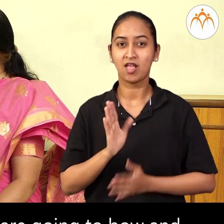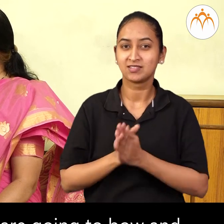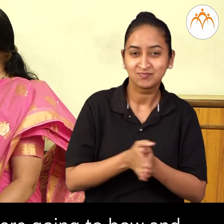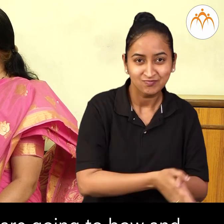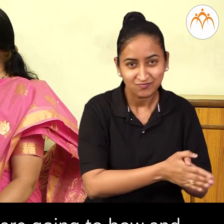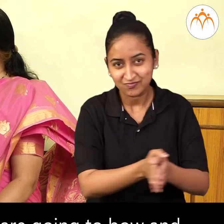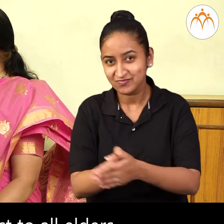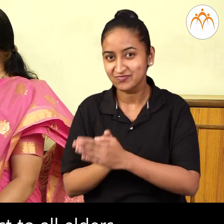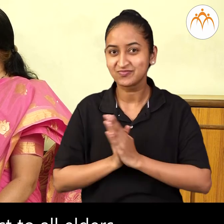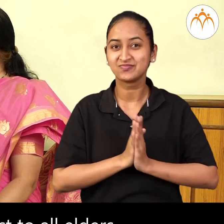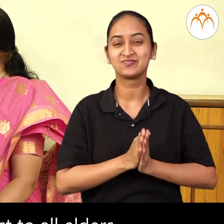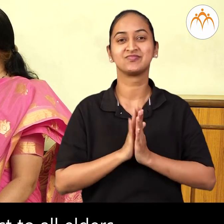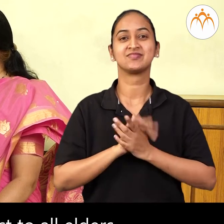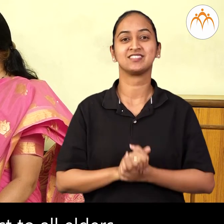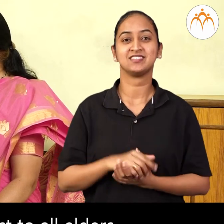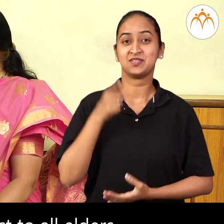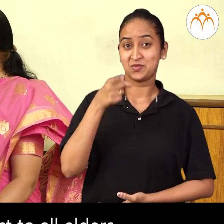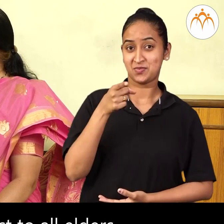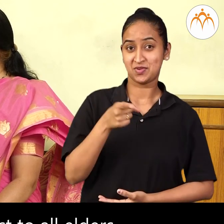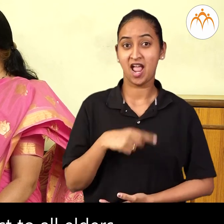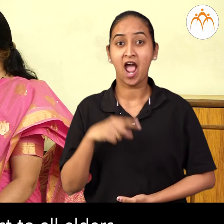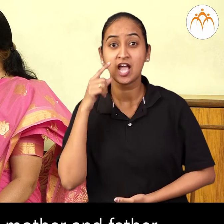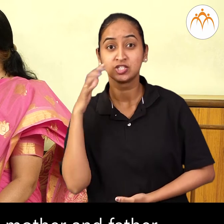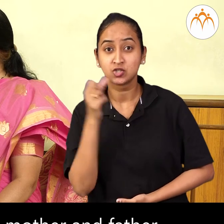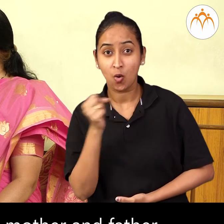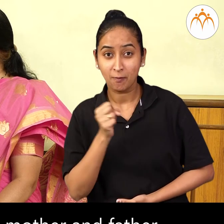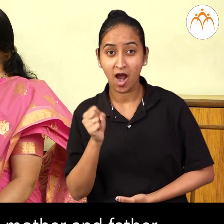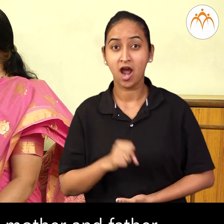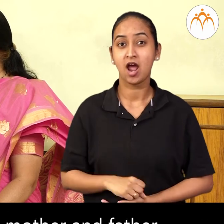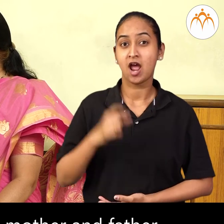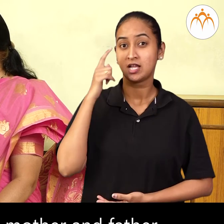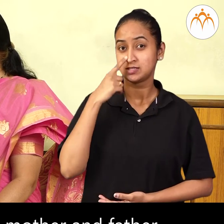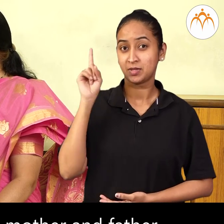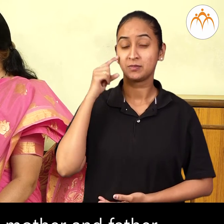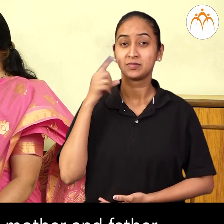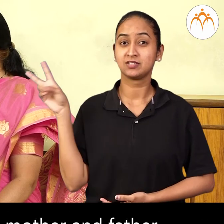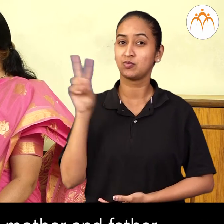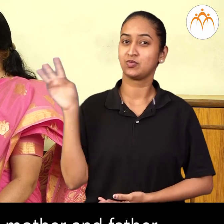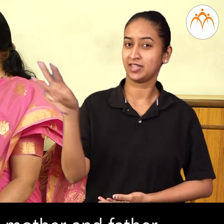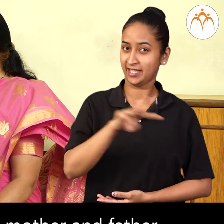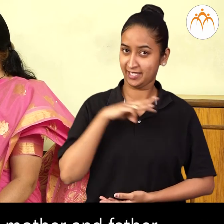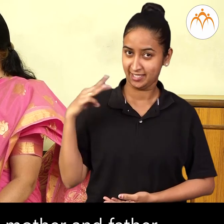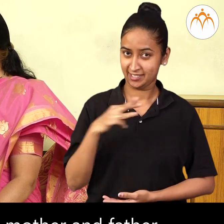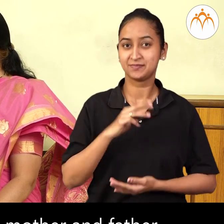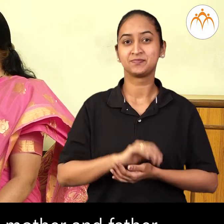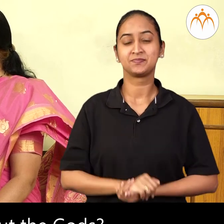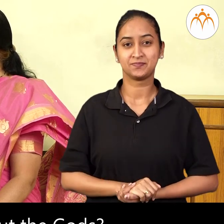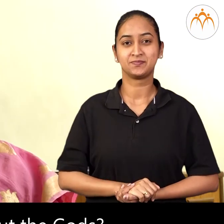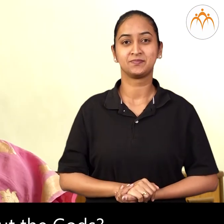I am going to bow and show respect to all elders. To you, Grandpa, Mother and Father.